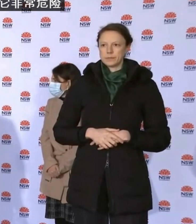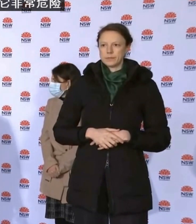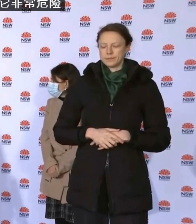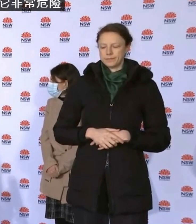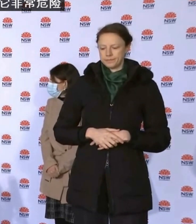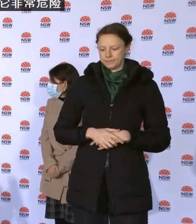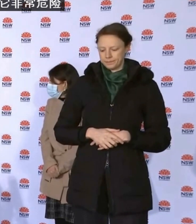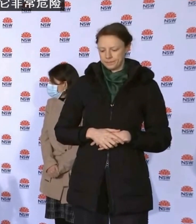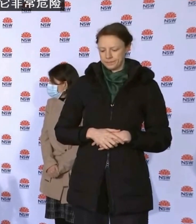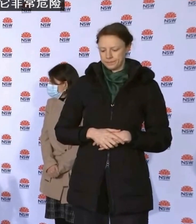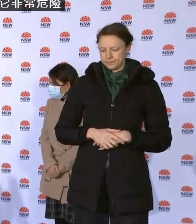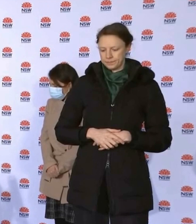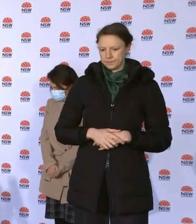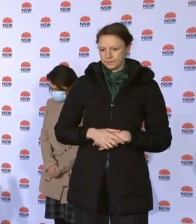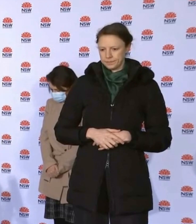dangerous.